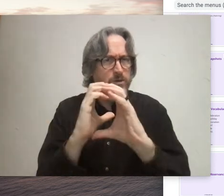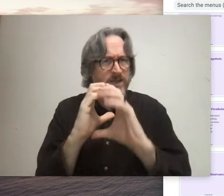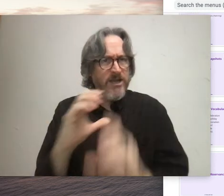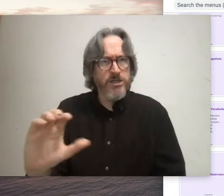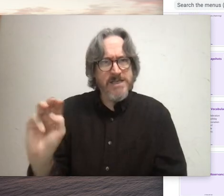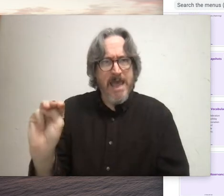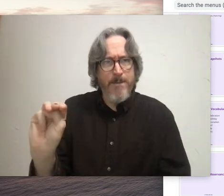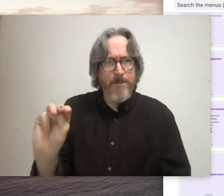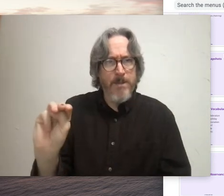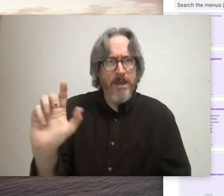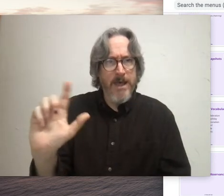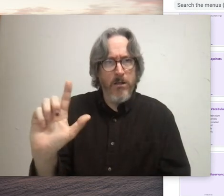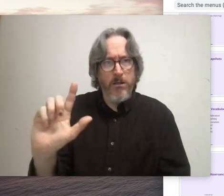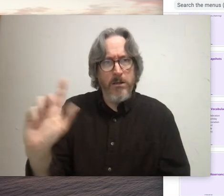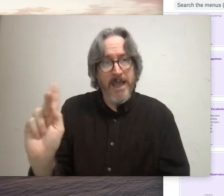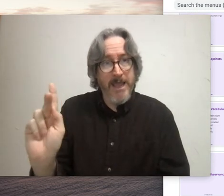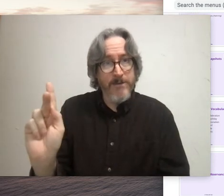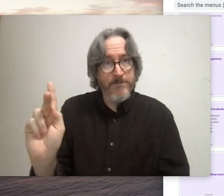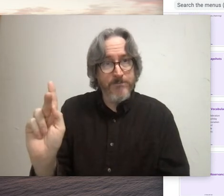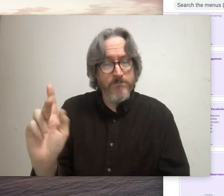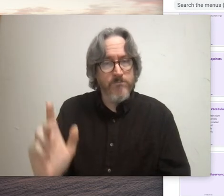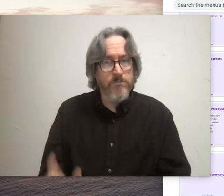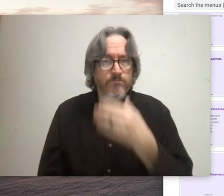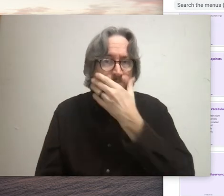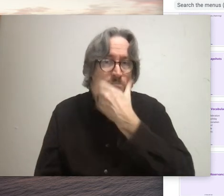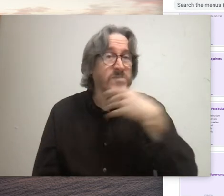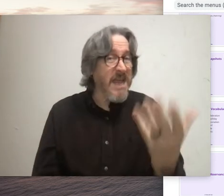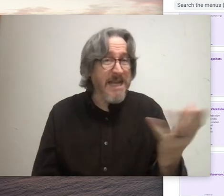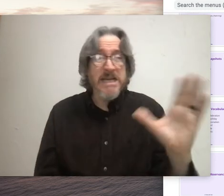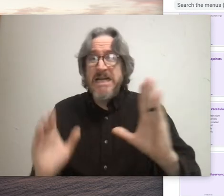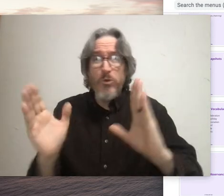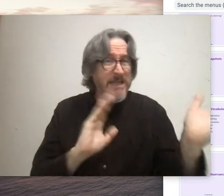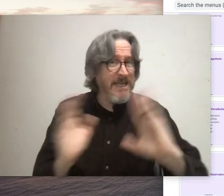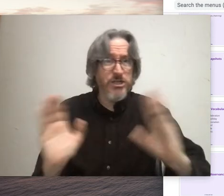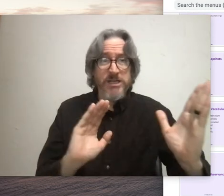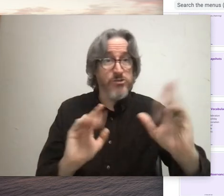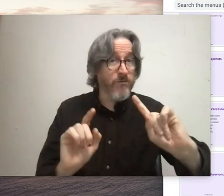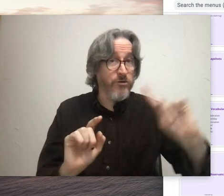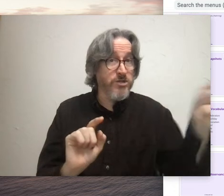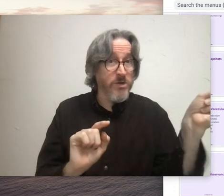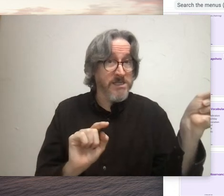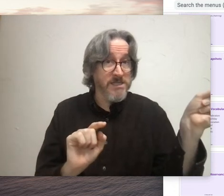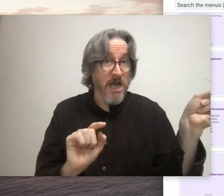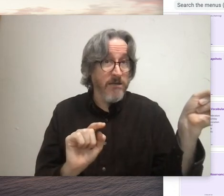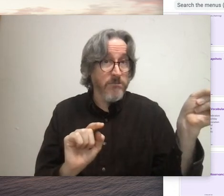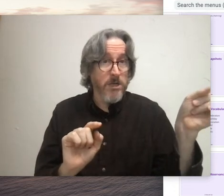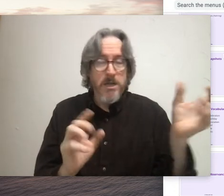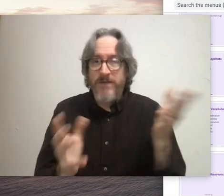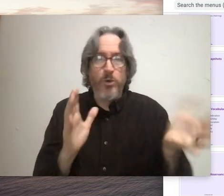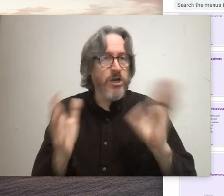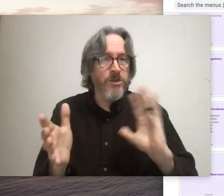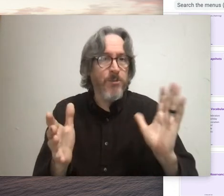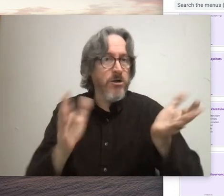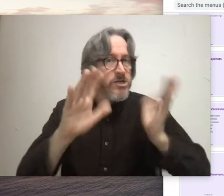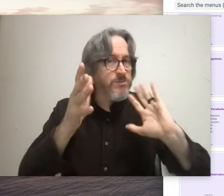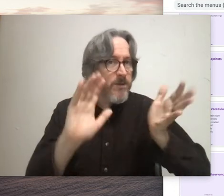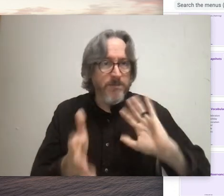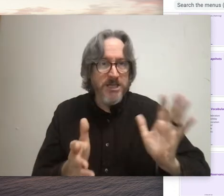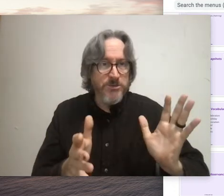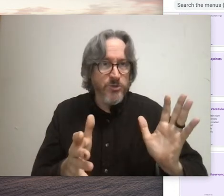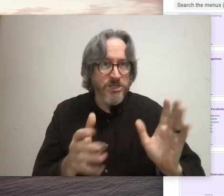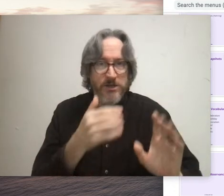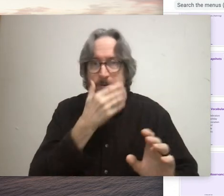For abbreviations, MLK. And again, with each of these, refer to what's the sign. If you're working with a partner,